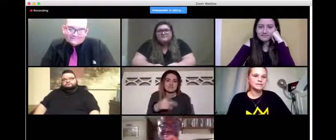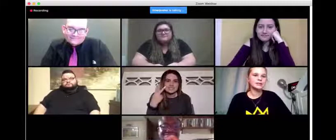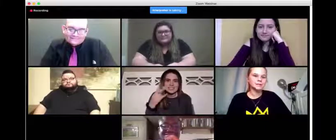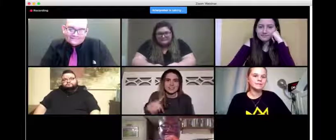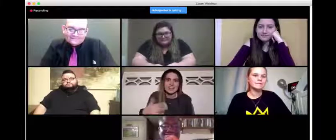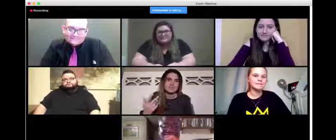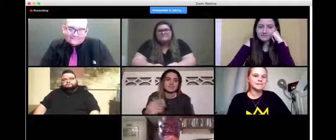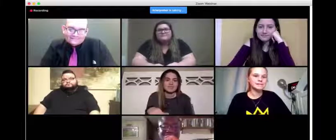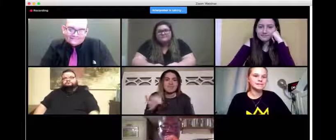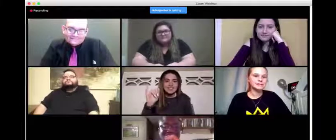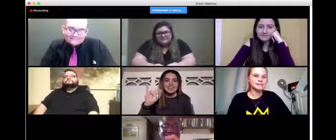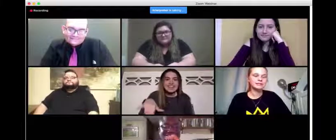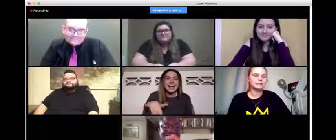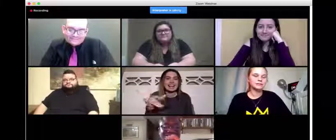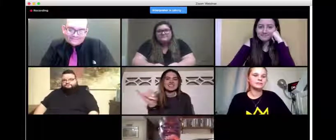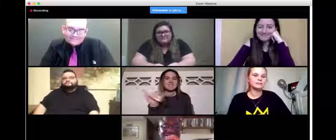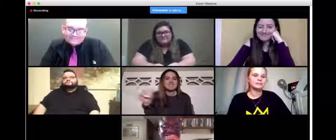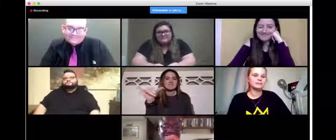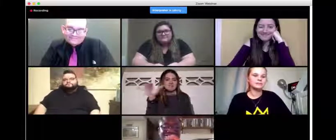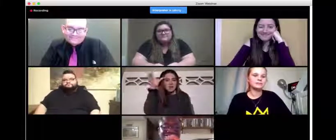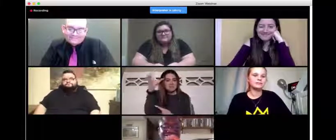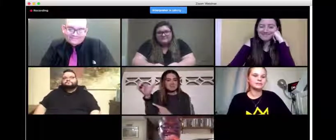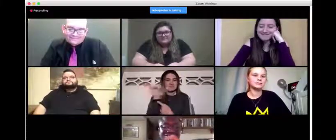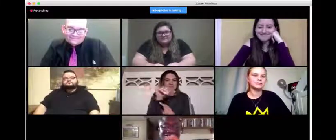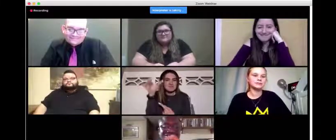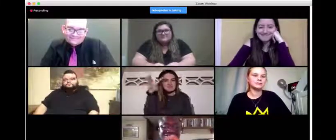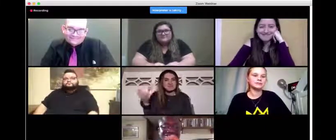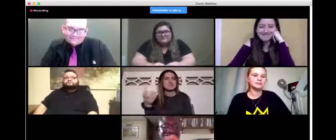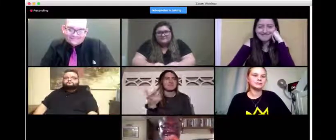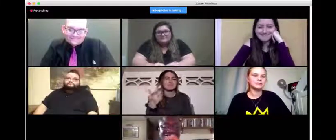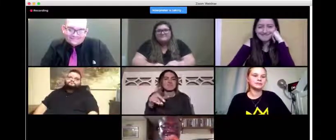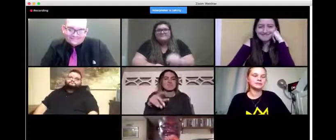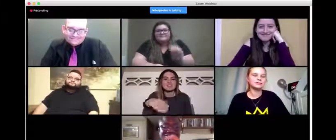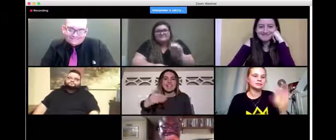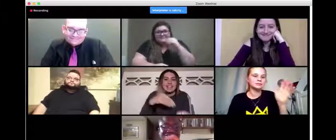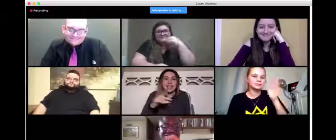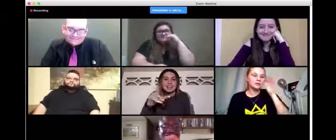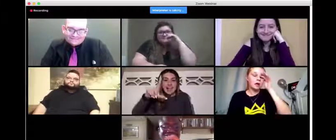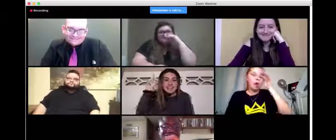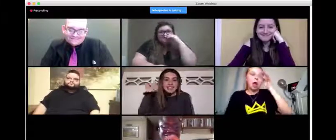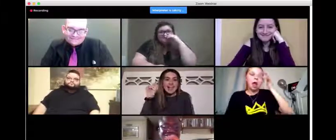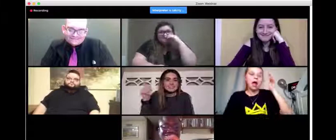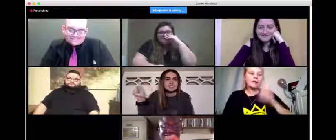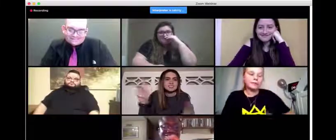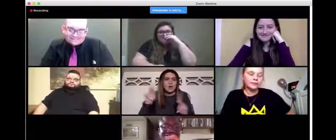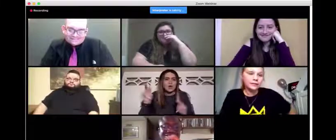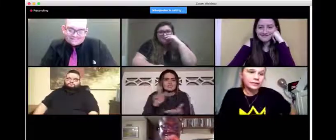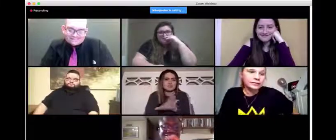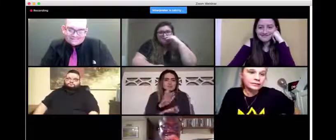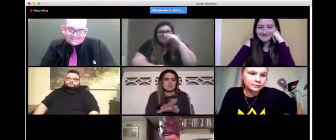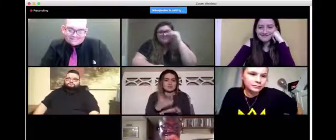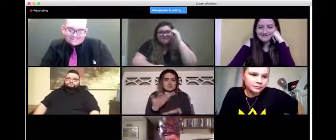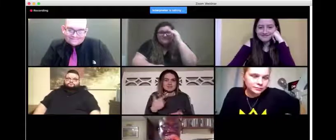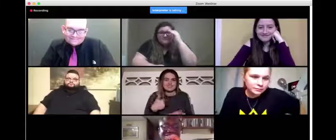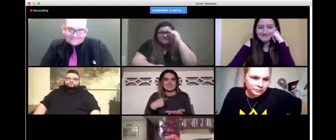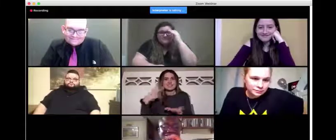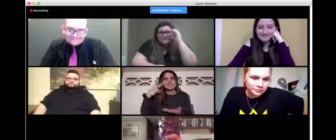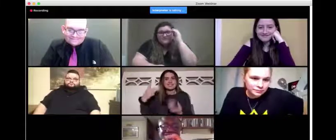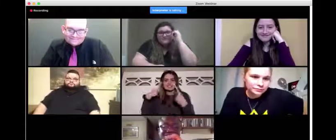TV, Again, Gallaudet is a party school, I've seen that because my parents went there, and I've seen that, it